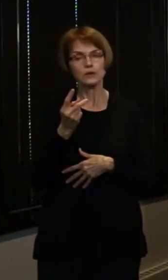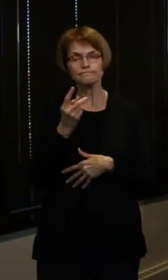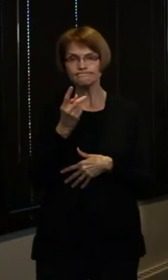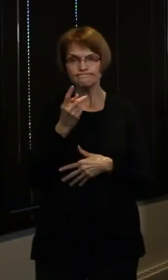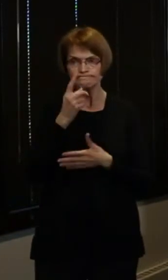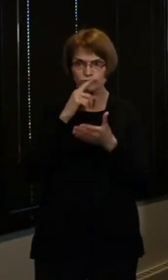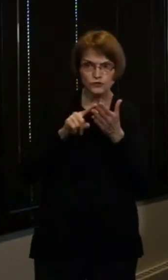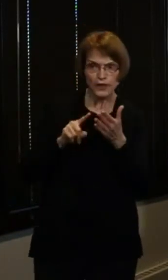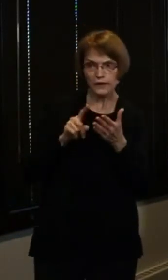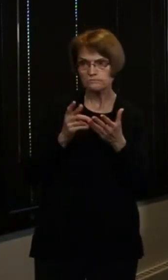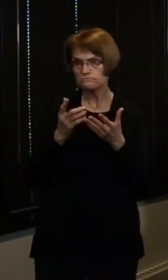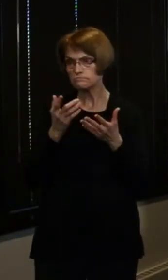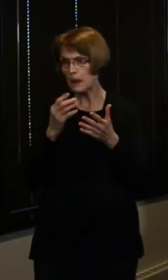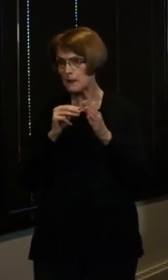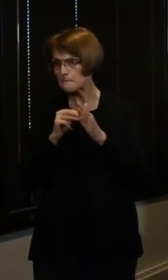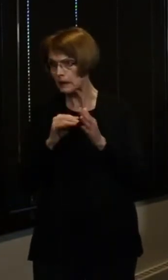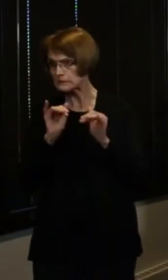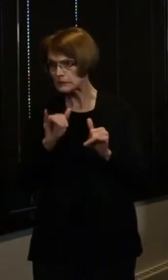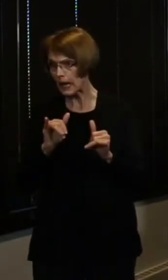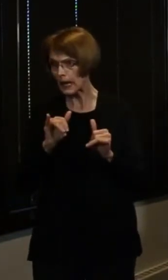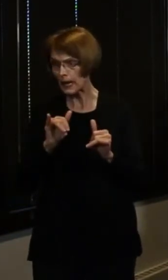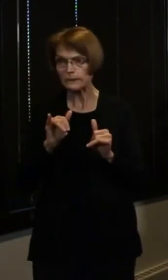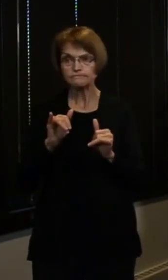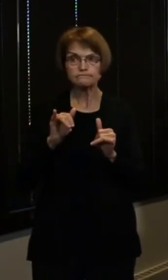but it seems to still be tracking well.